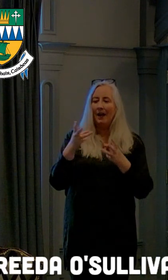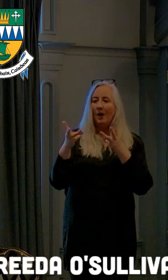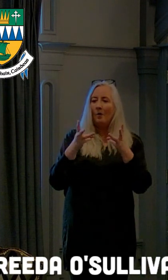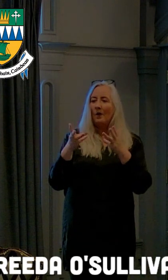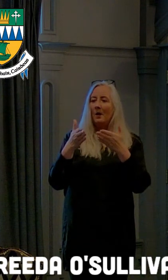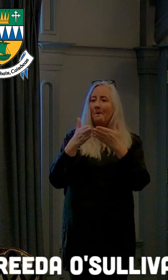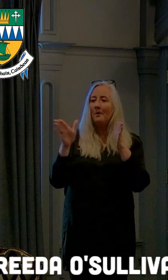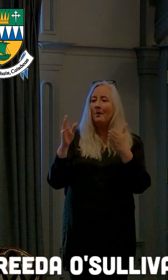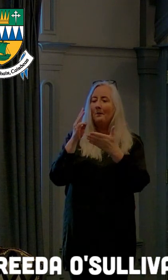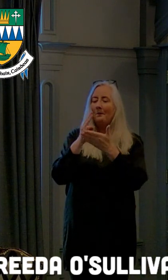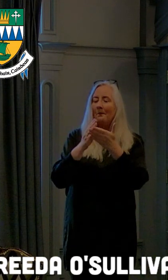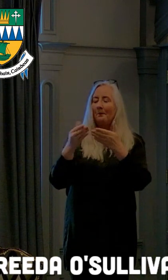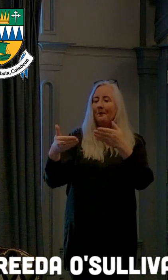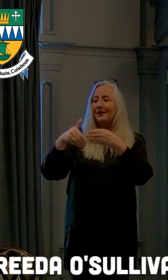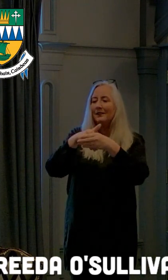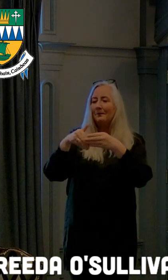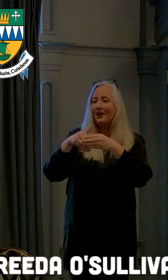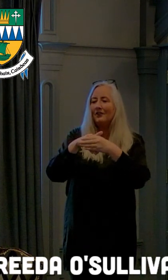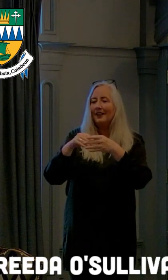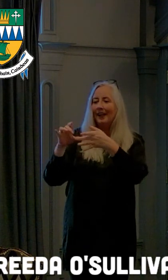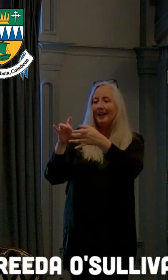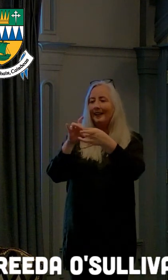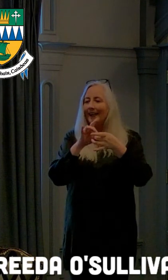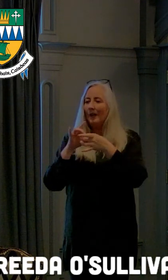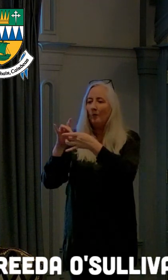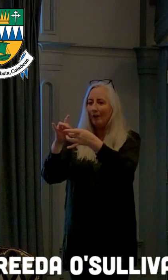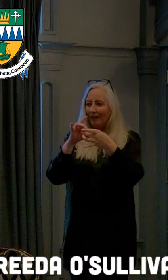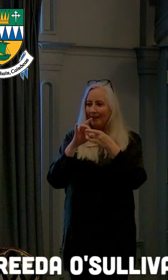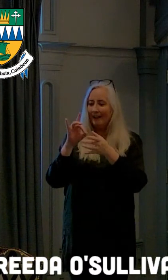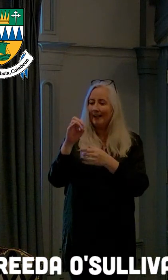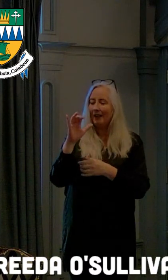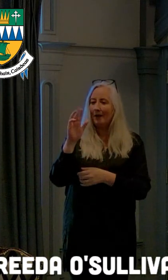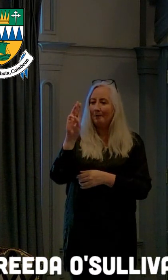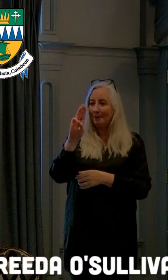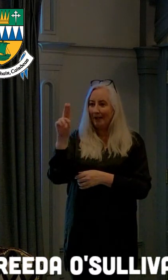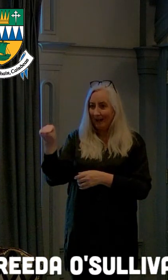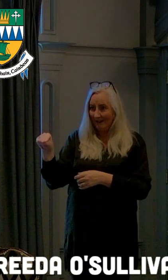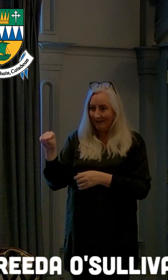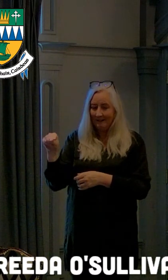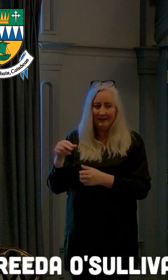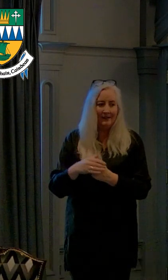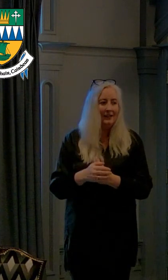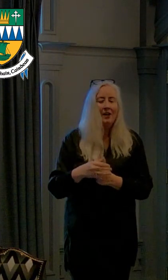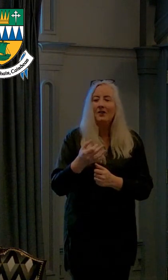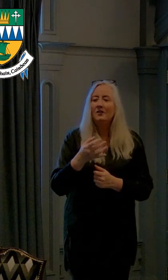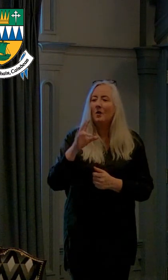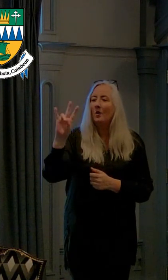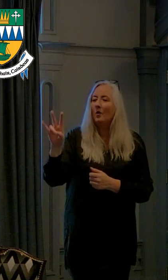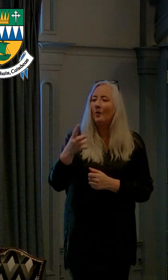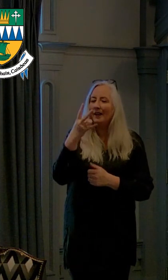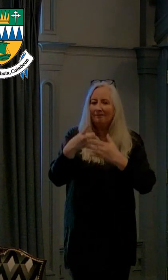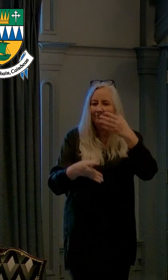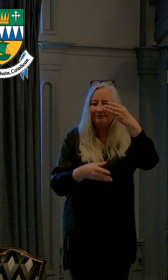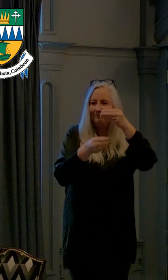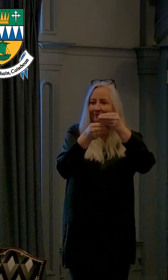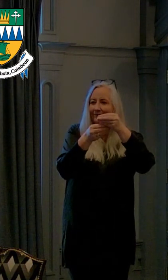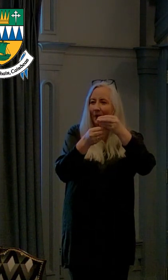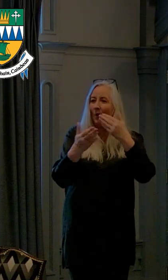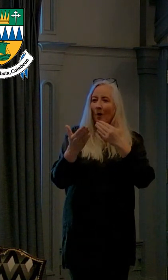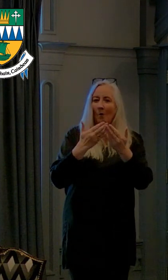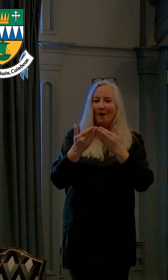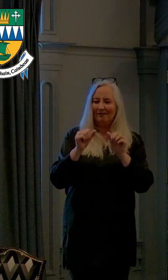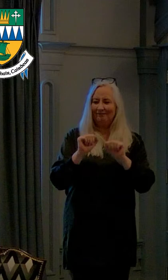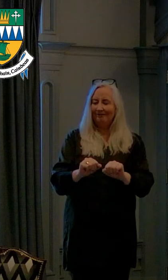Public Participation Network section in the Community Department. So I'm just going to give you a quick overview of what the Kerry